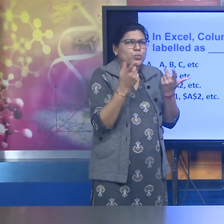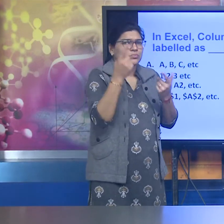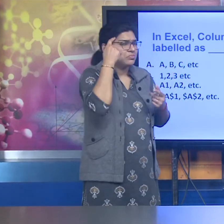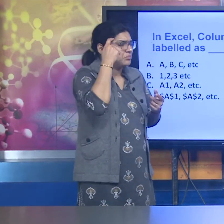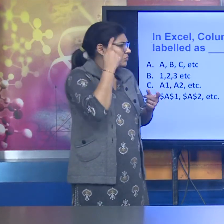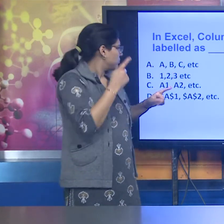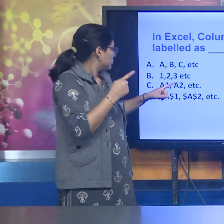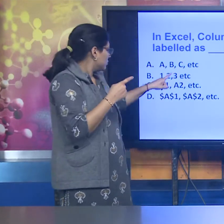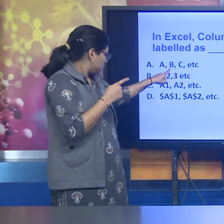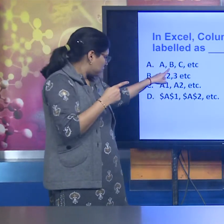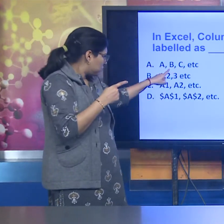1, 2, 3, etc.,